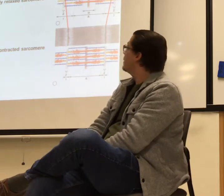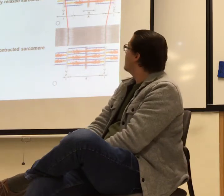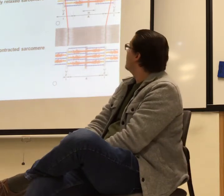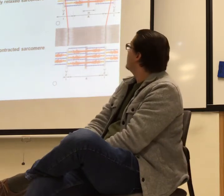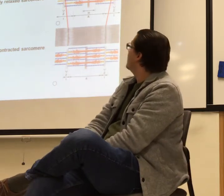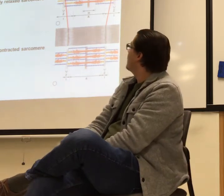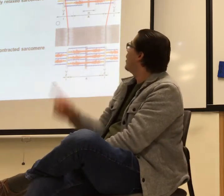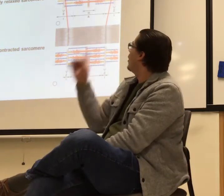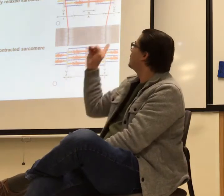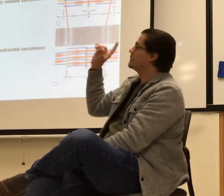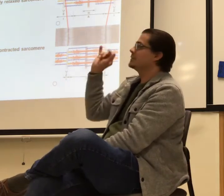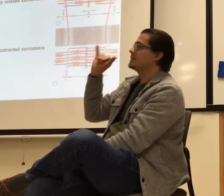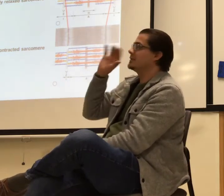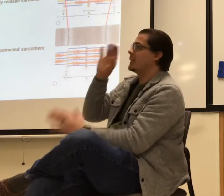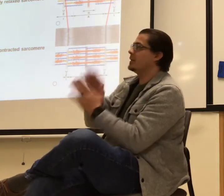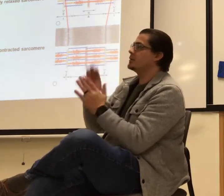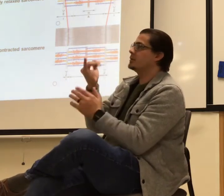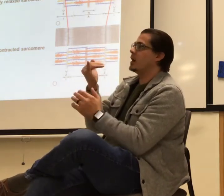shortens.